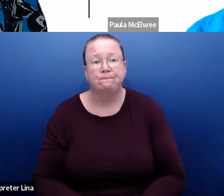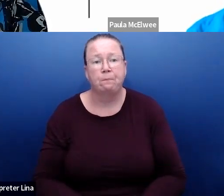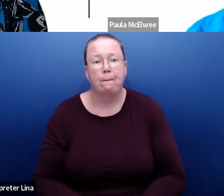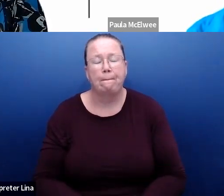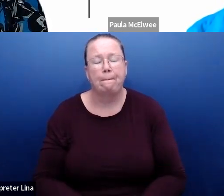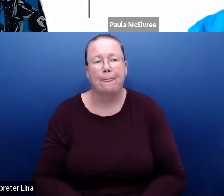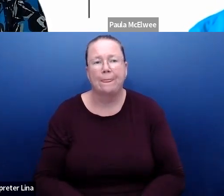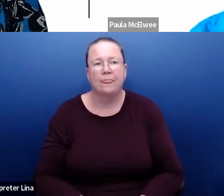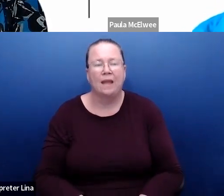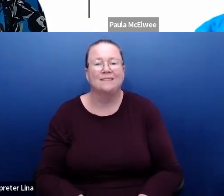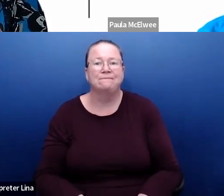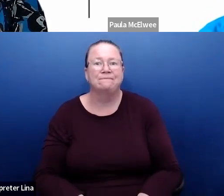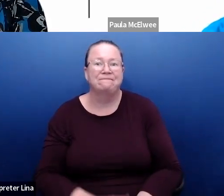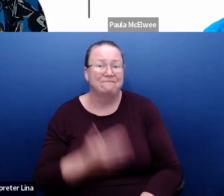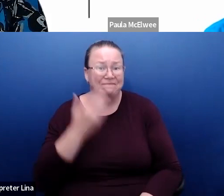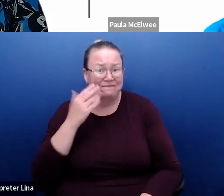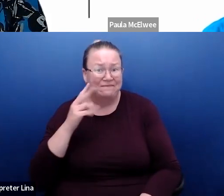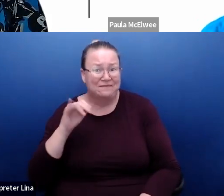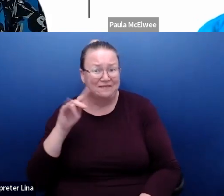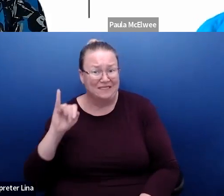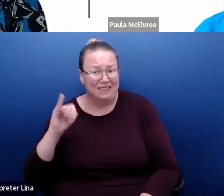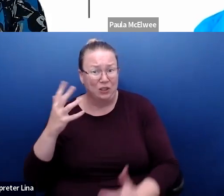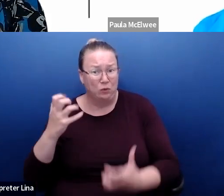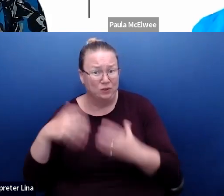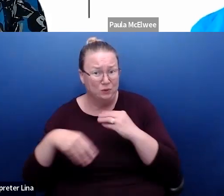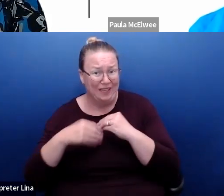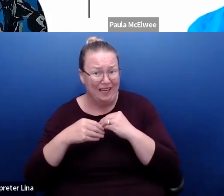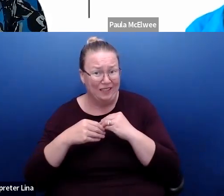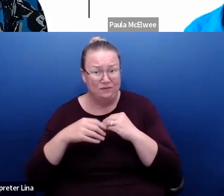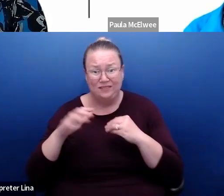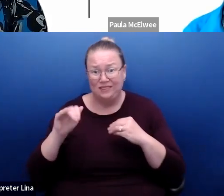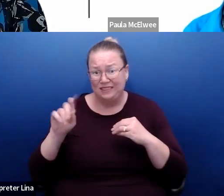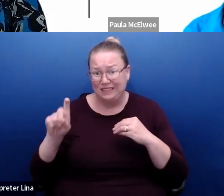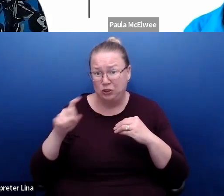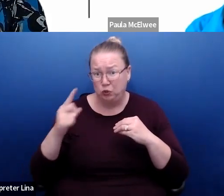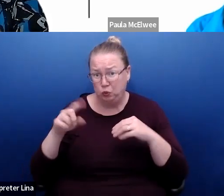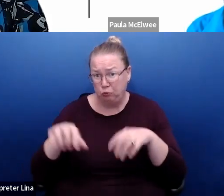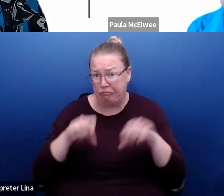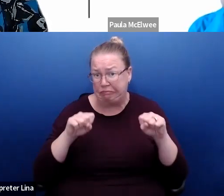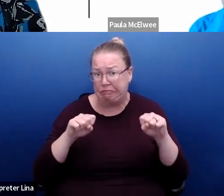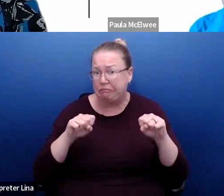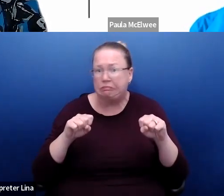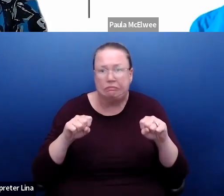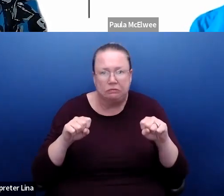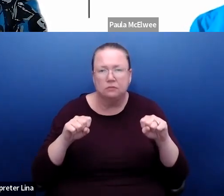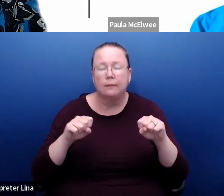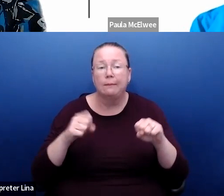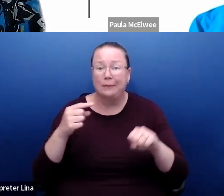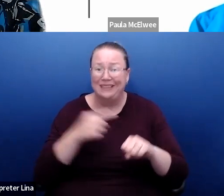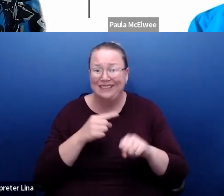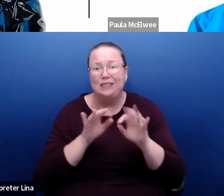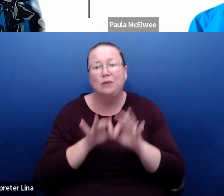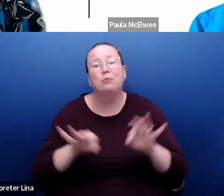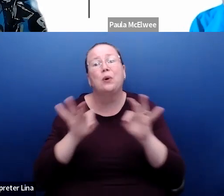And I don't know if Vicki wants to jump in on part of this too, or Alex, if you want to take the lead, but this is